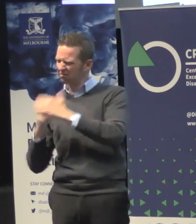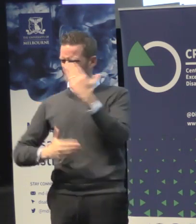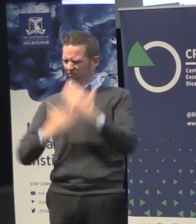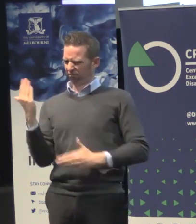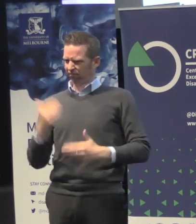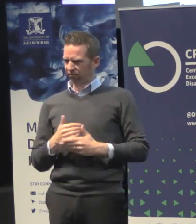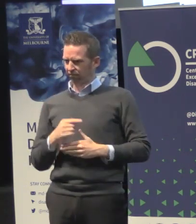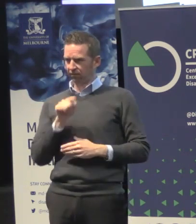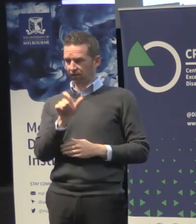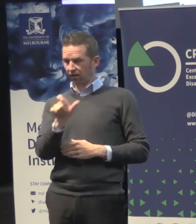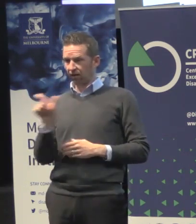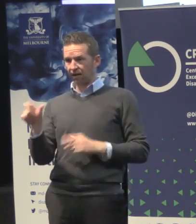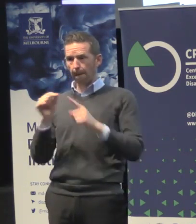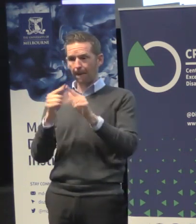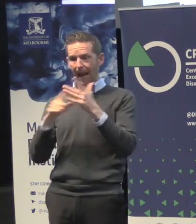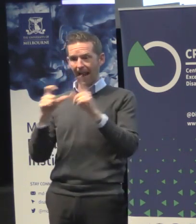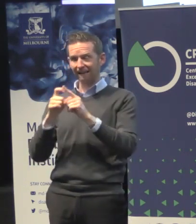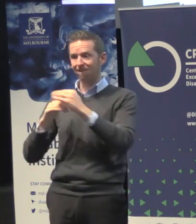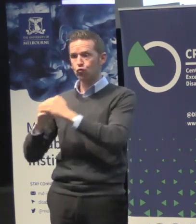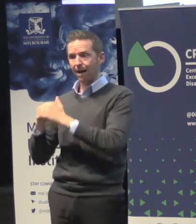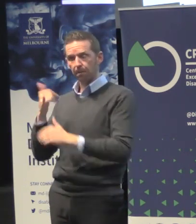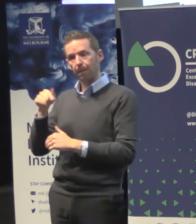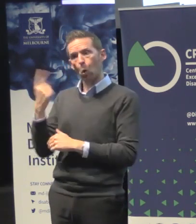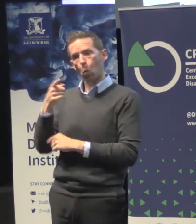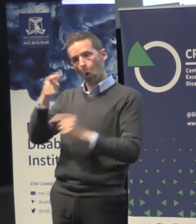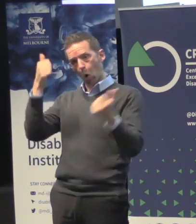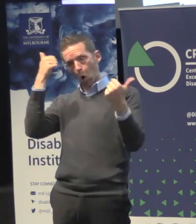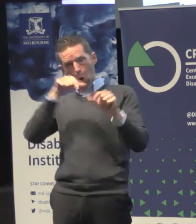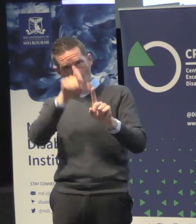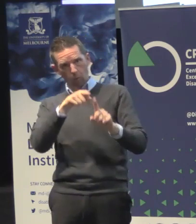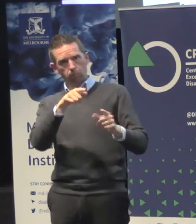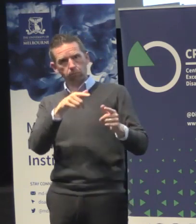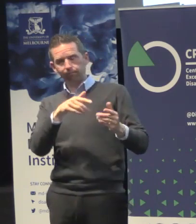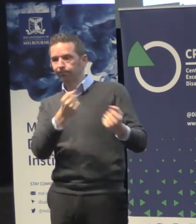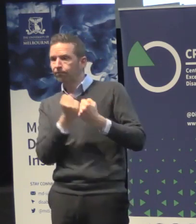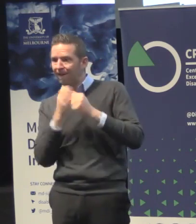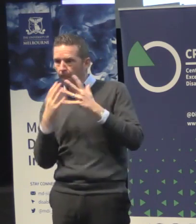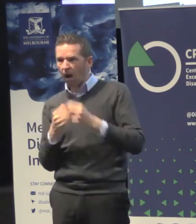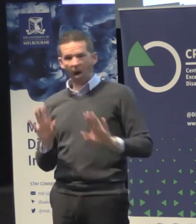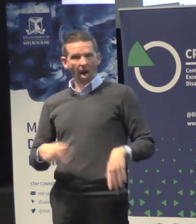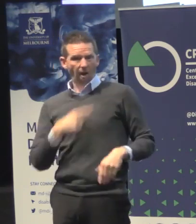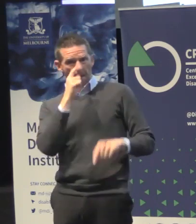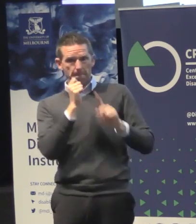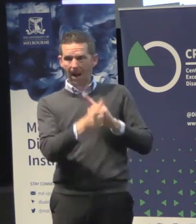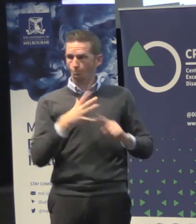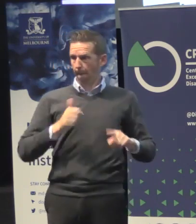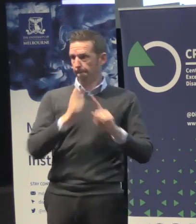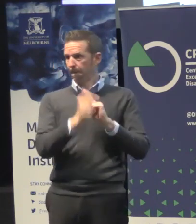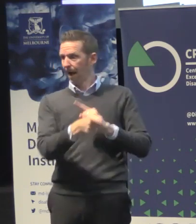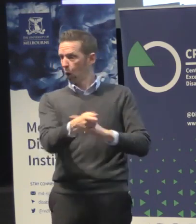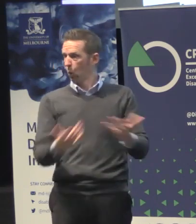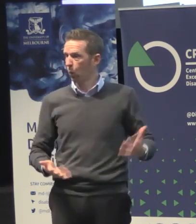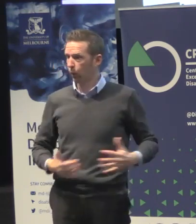So the paid friend might be the person who you know, who does stuff for you, and you go, you know what, I could pay you. Why don't I pay you for